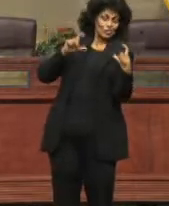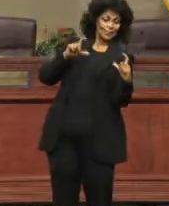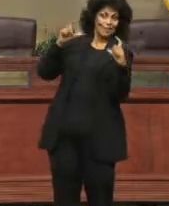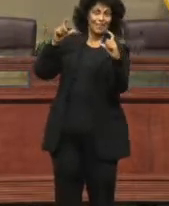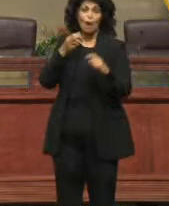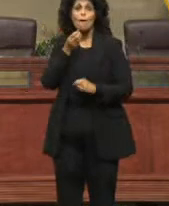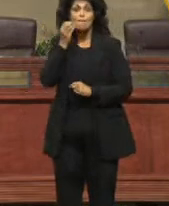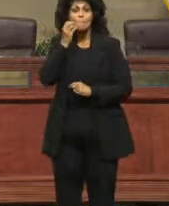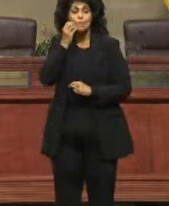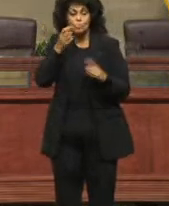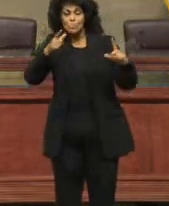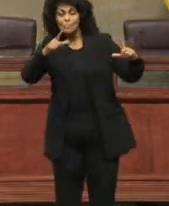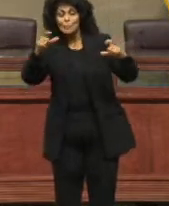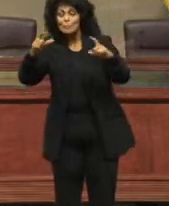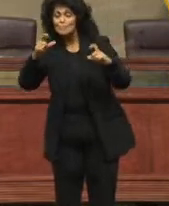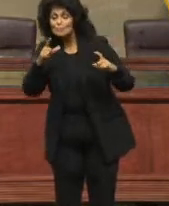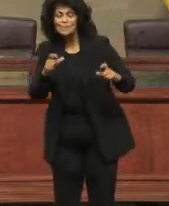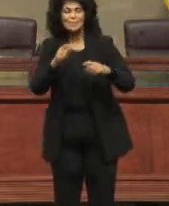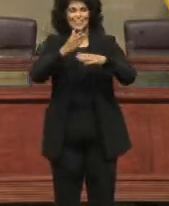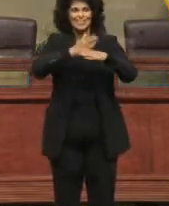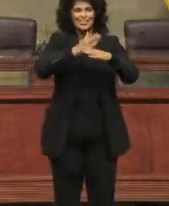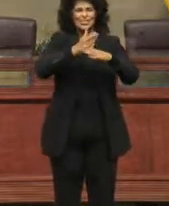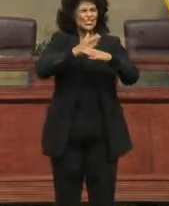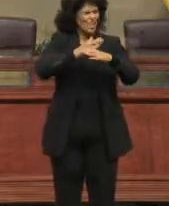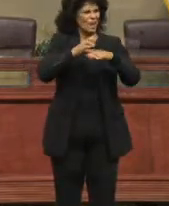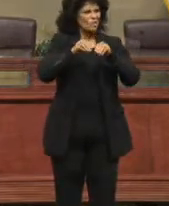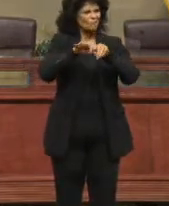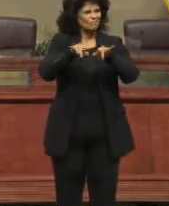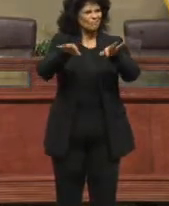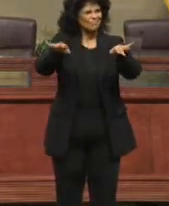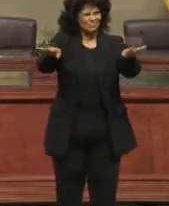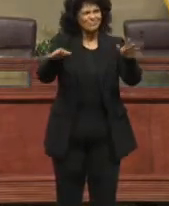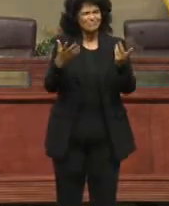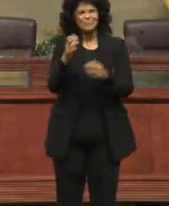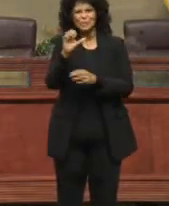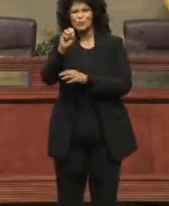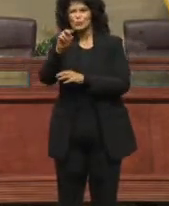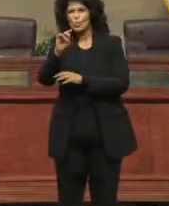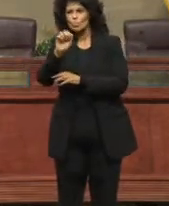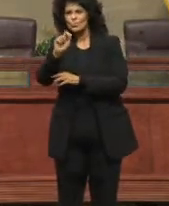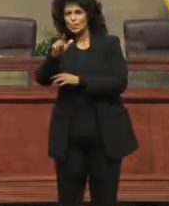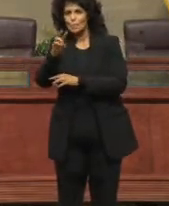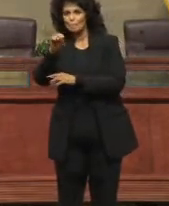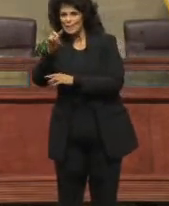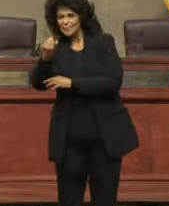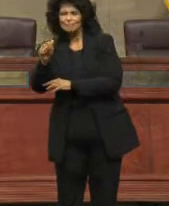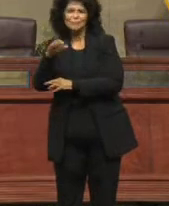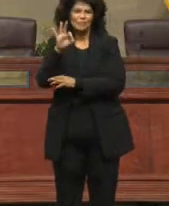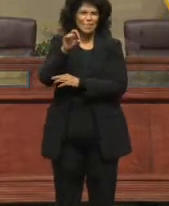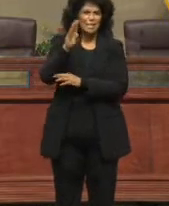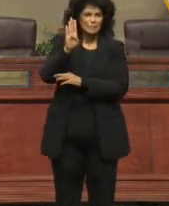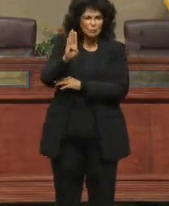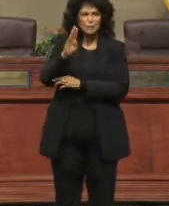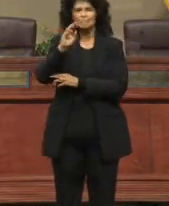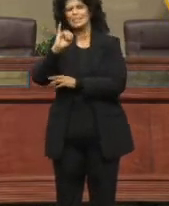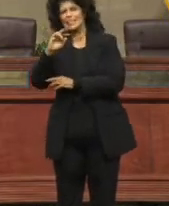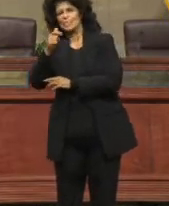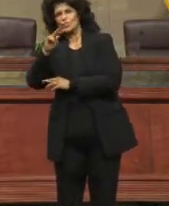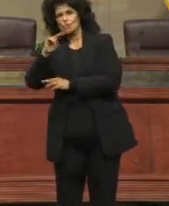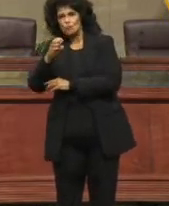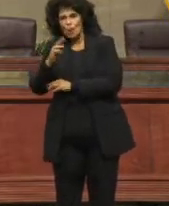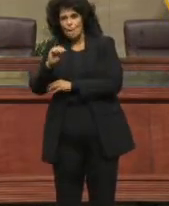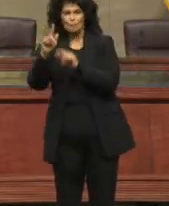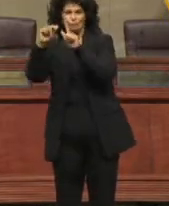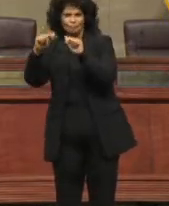you are partaking of. If you go on social media, please use the hashtag